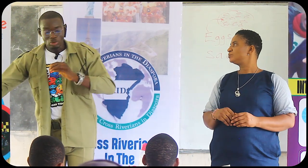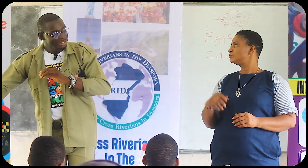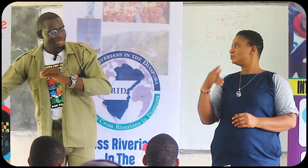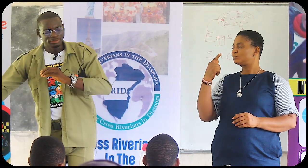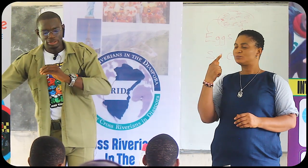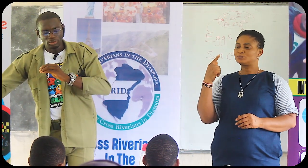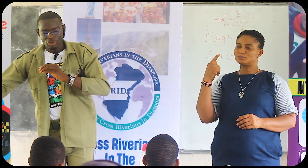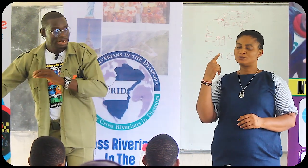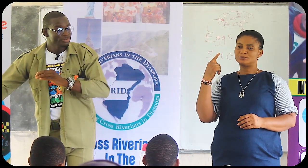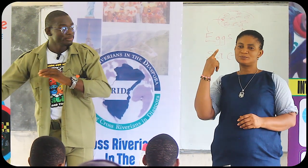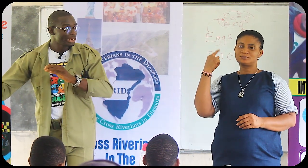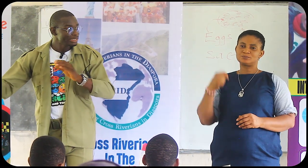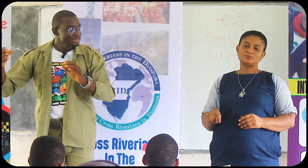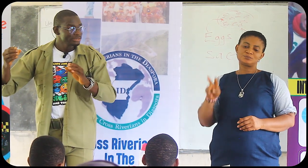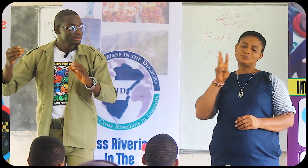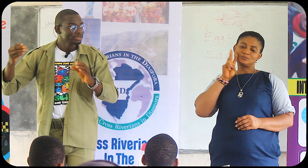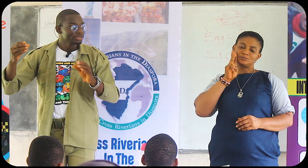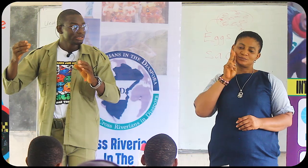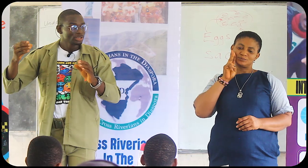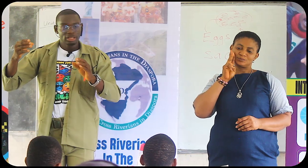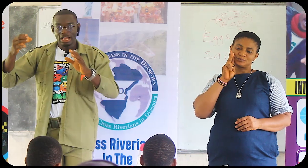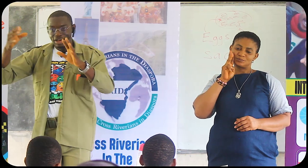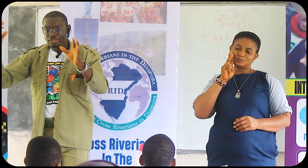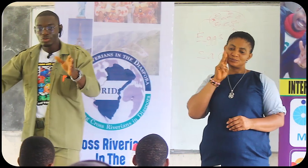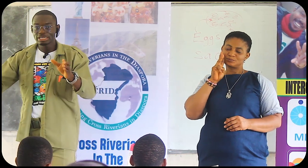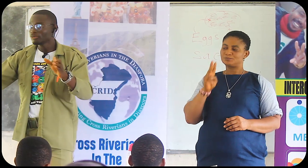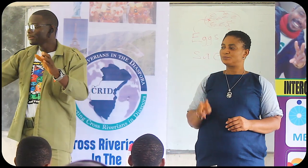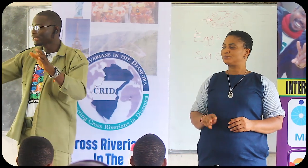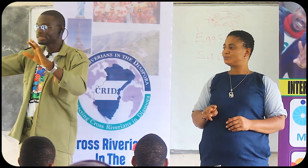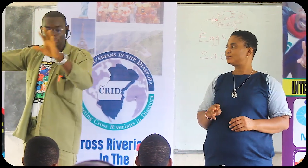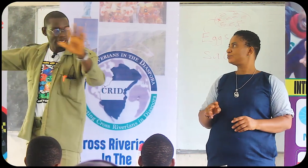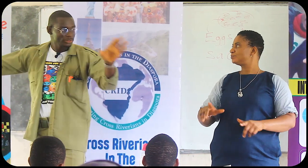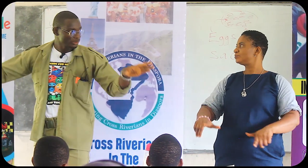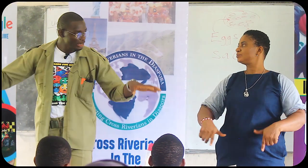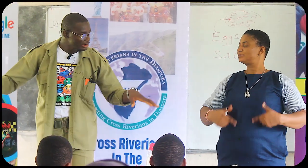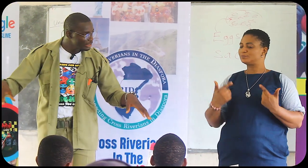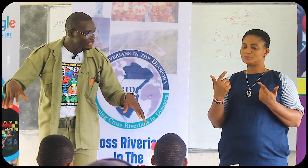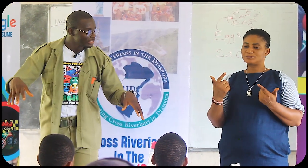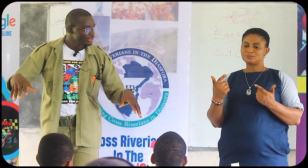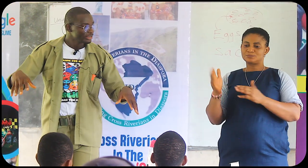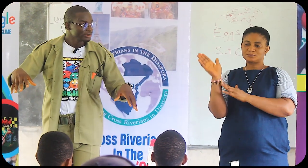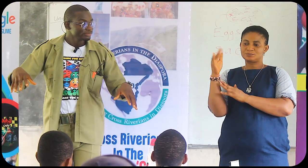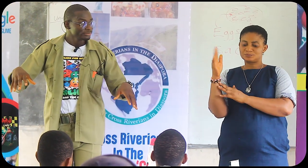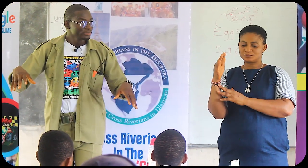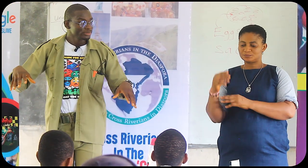the water living plant, having the water living plants in our surrounding,